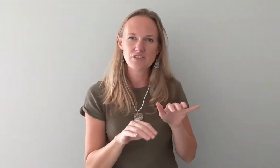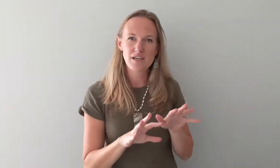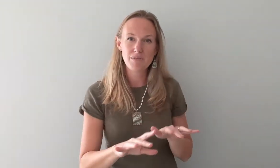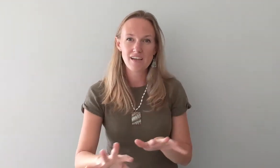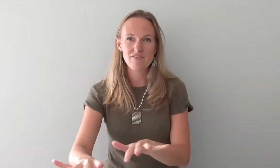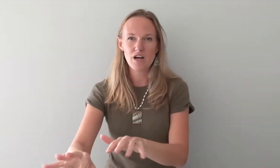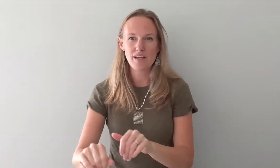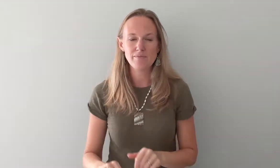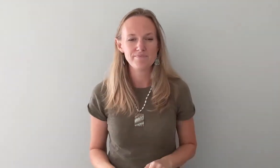stream, okay? Flowing.